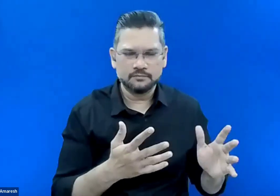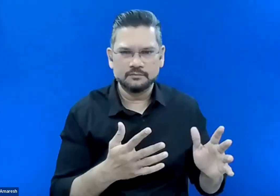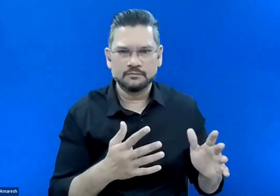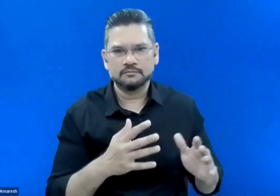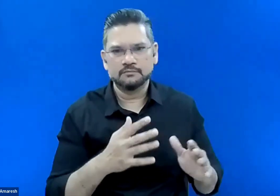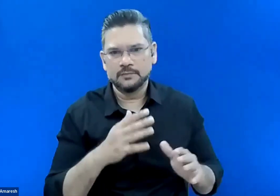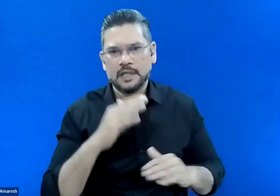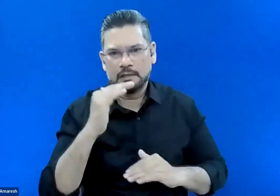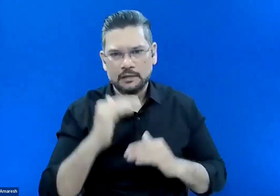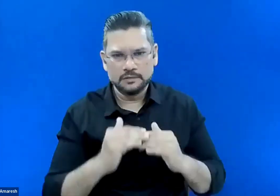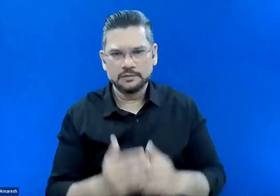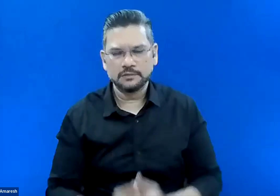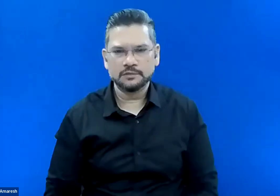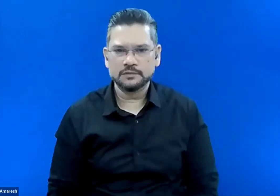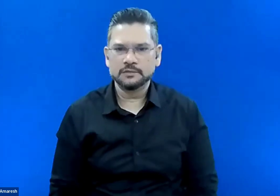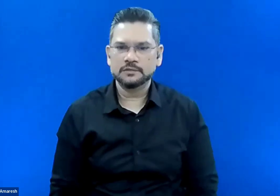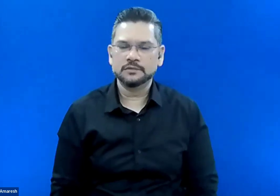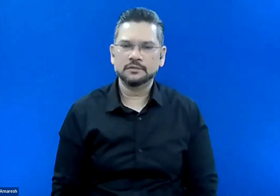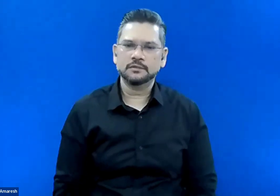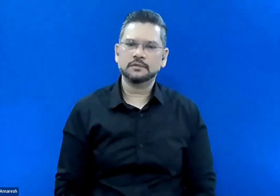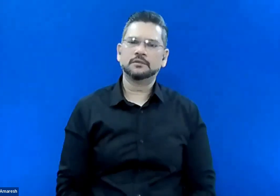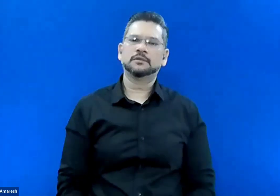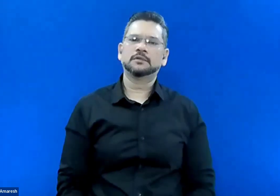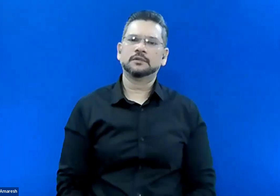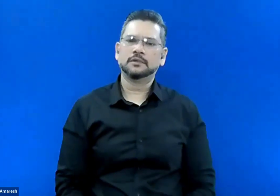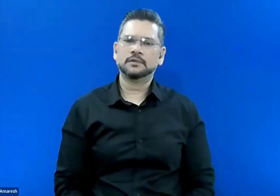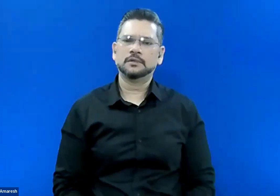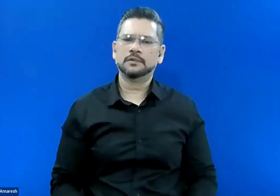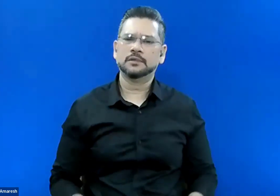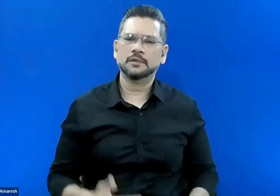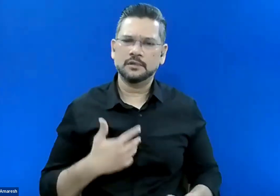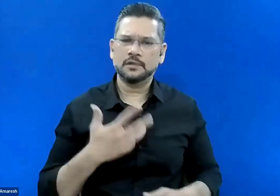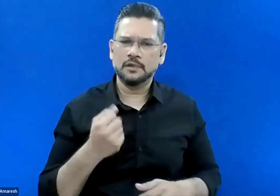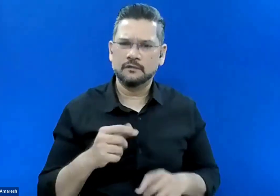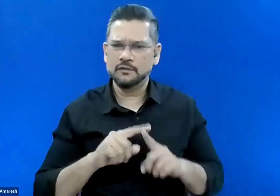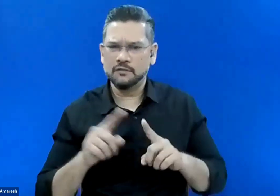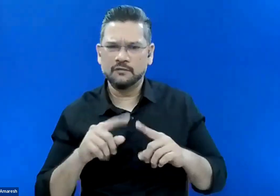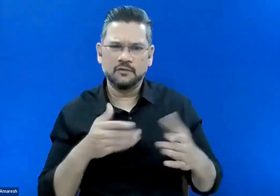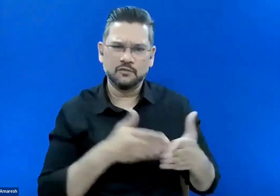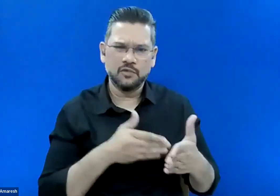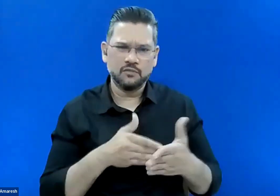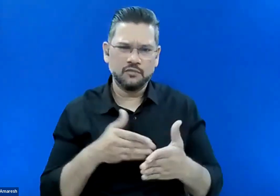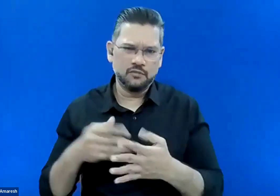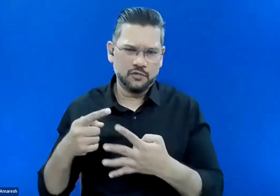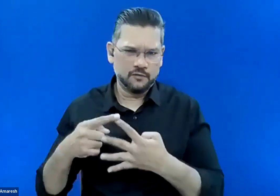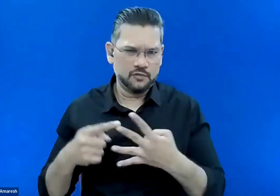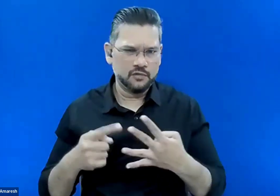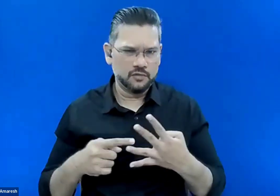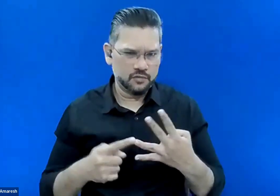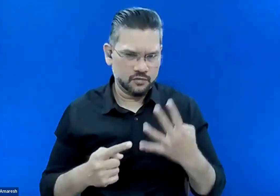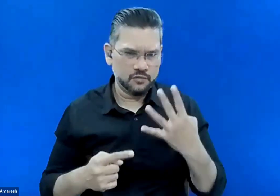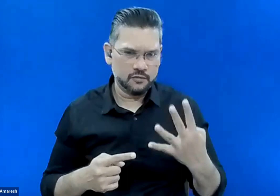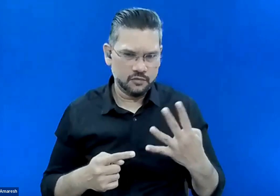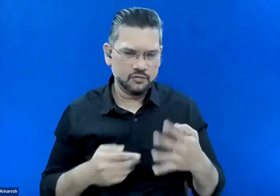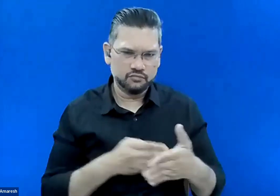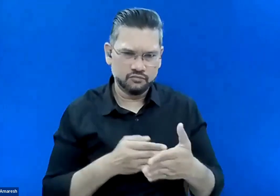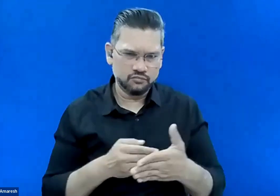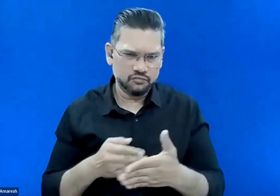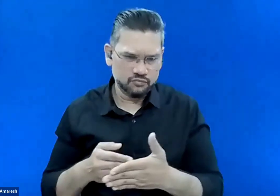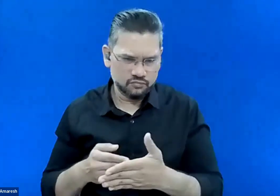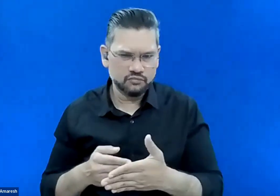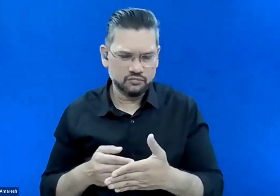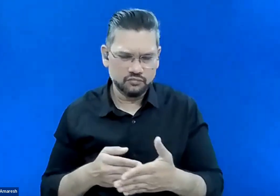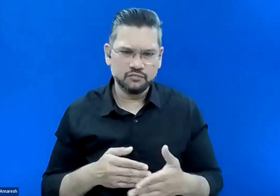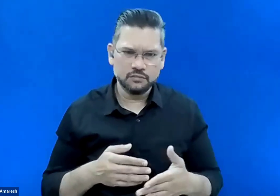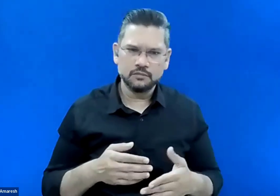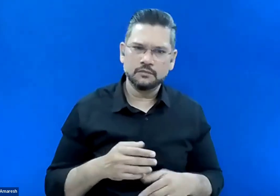like to highlight the four barriers on youth with disabilities during their time entering